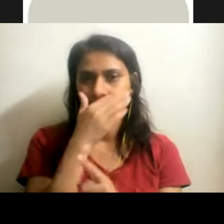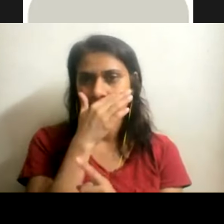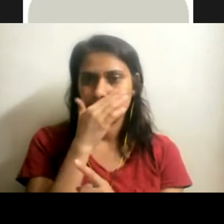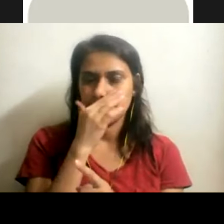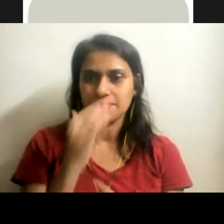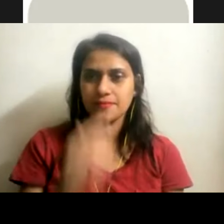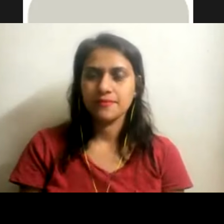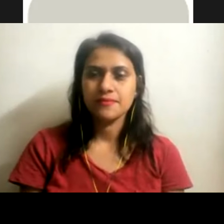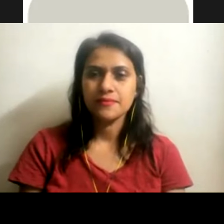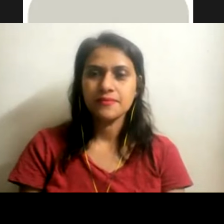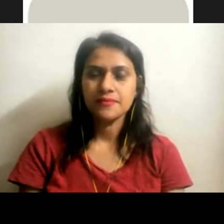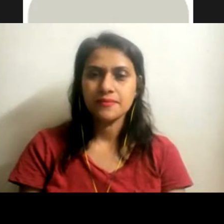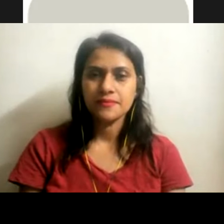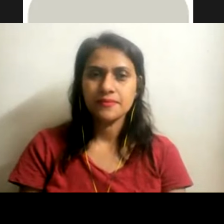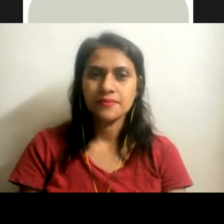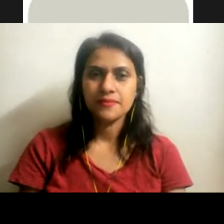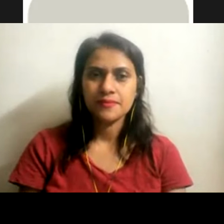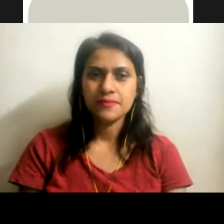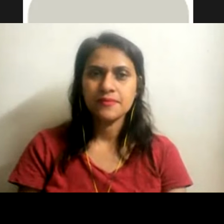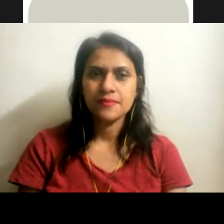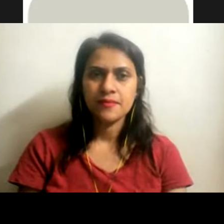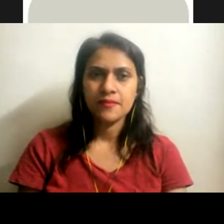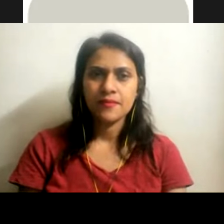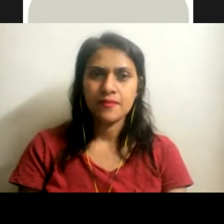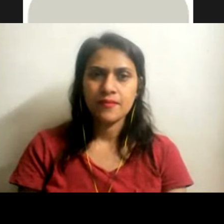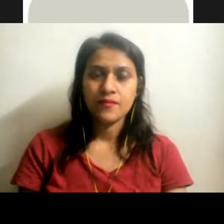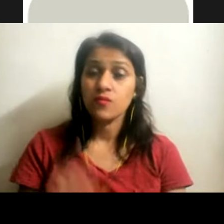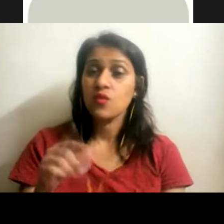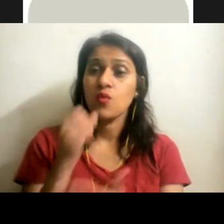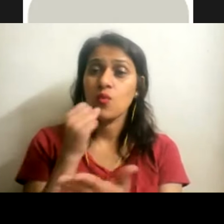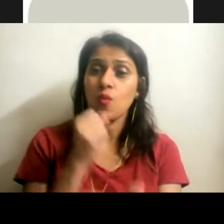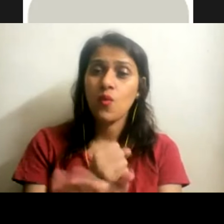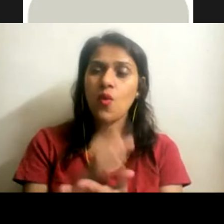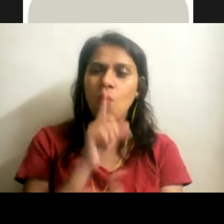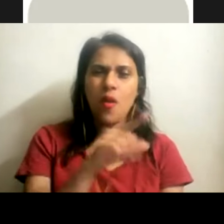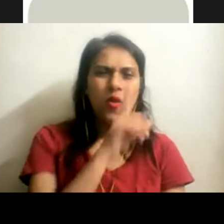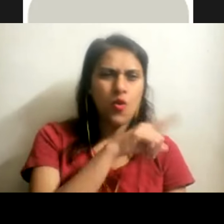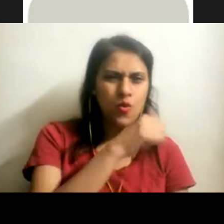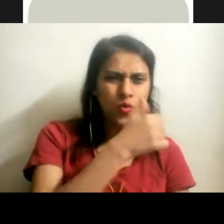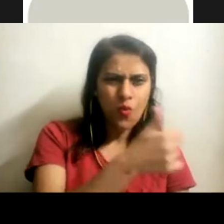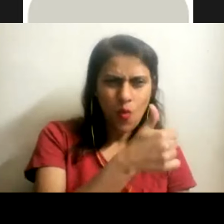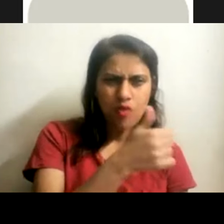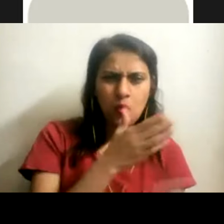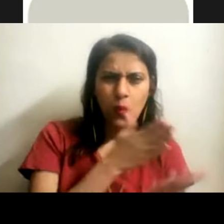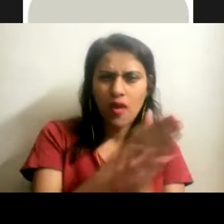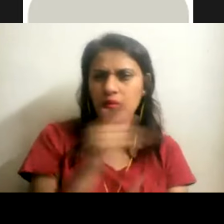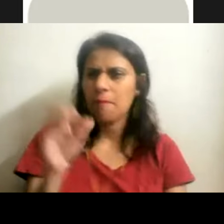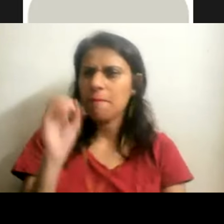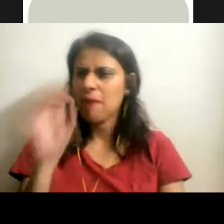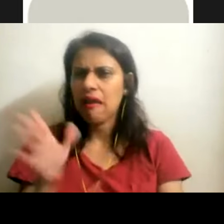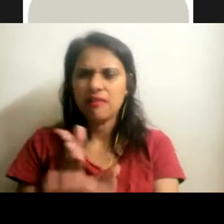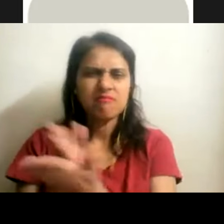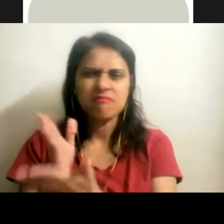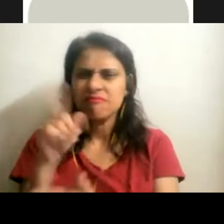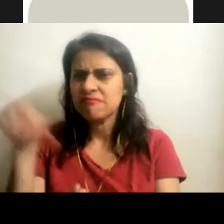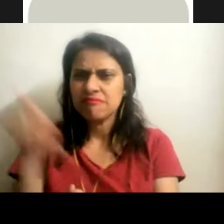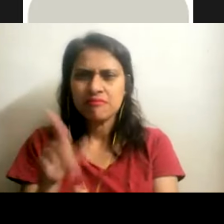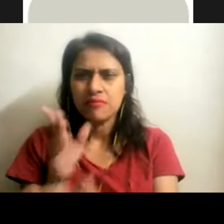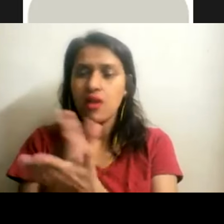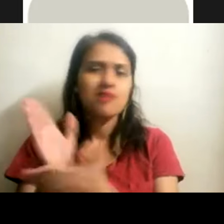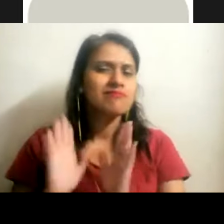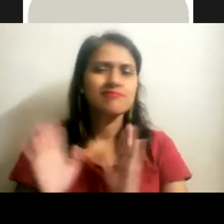not necessarily, there's not necessarily one good or one bad approach. It depends on the type of questions you're asking, what you want to